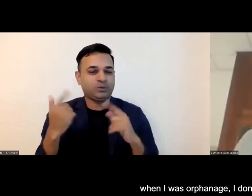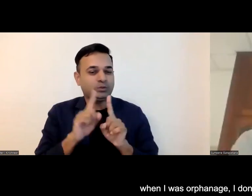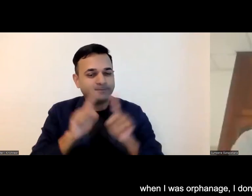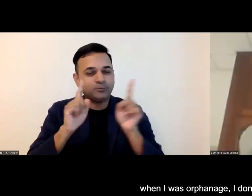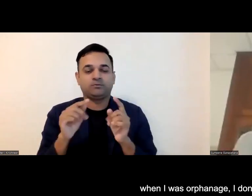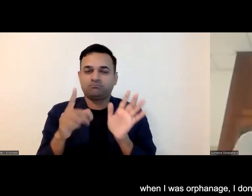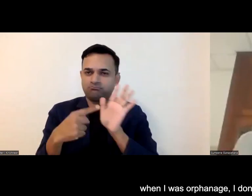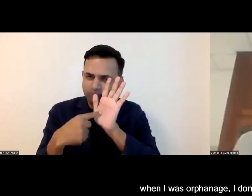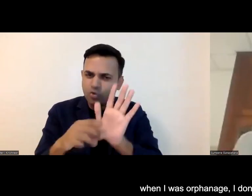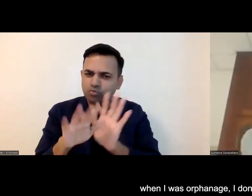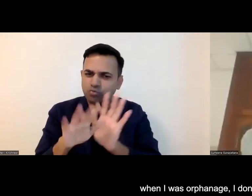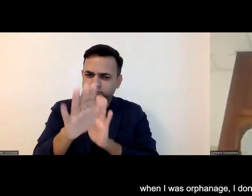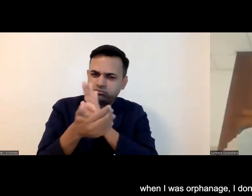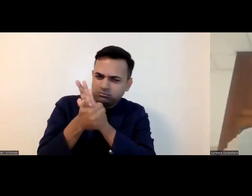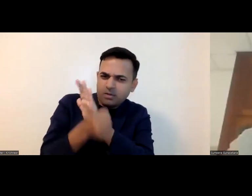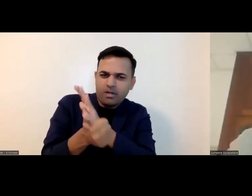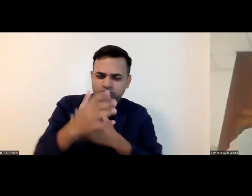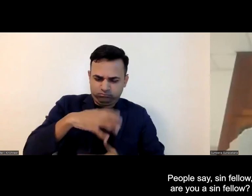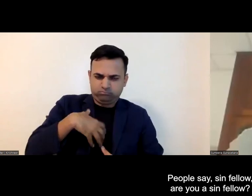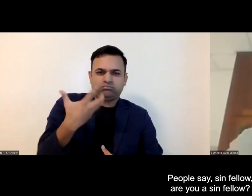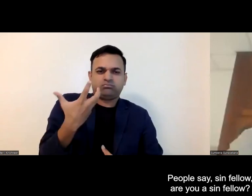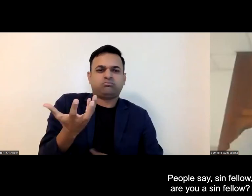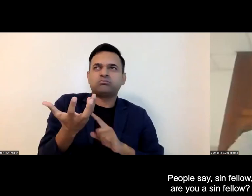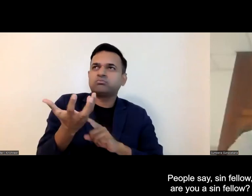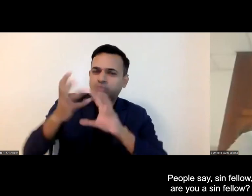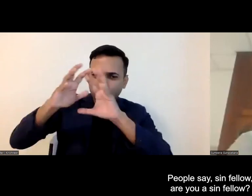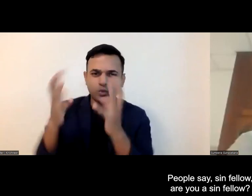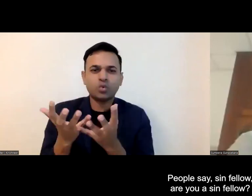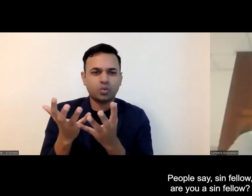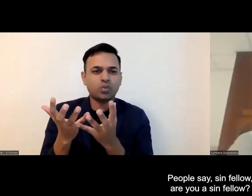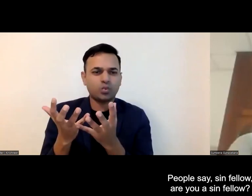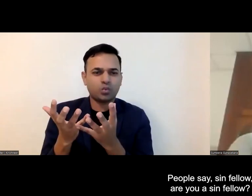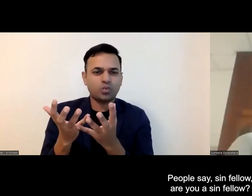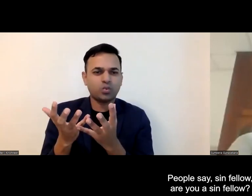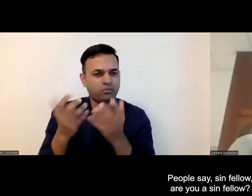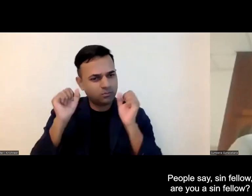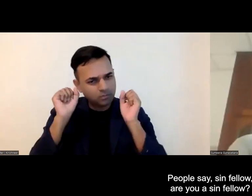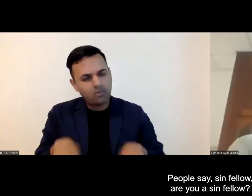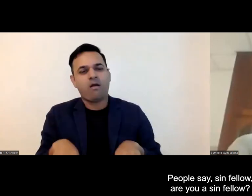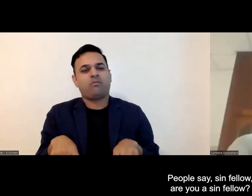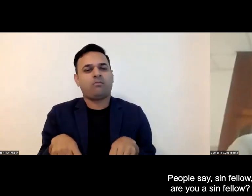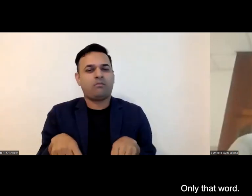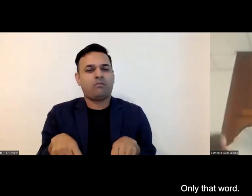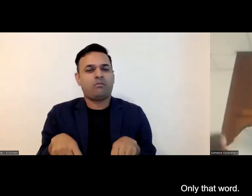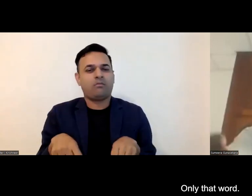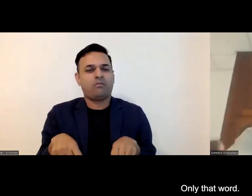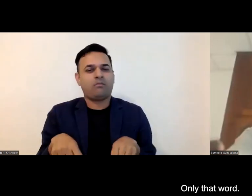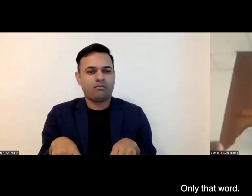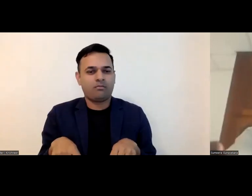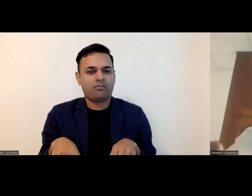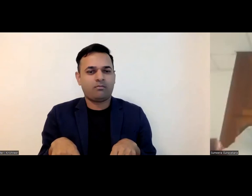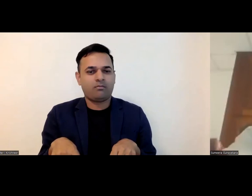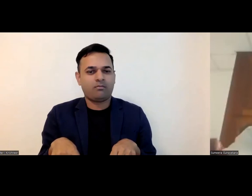when I was orphanage, I don't have. People say, "Pau, sin fellow, are you a sin fellow?" Only that